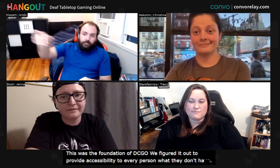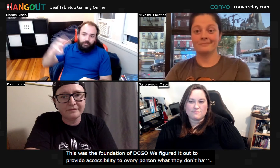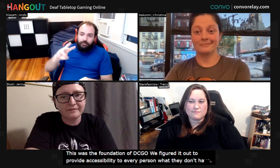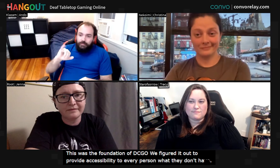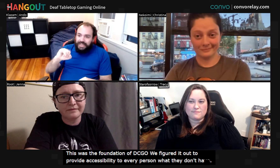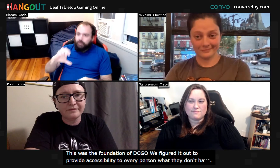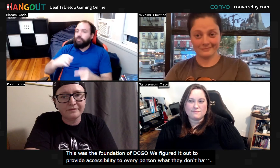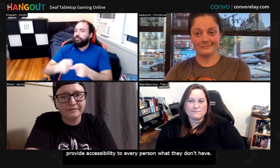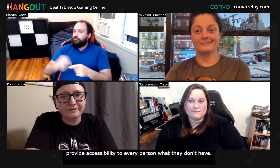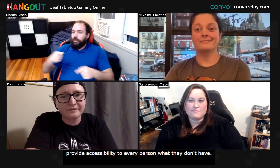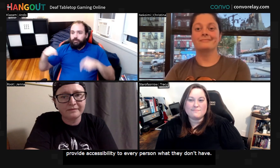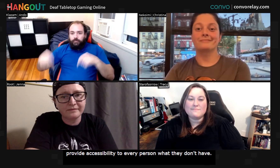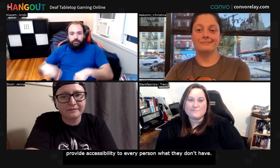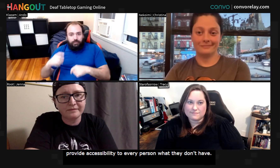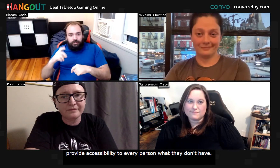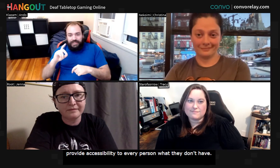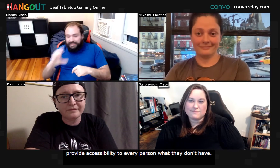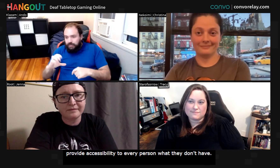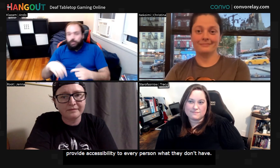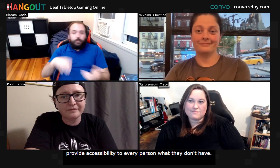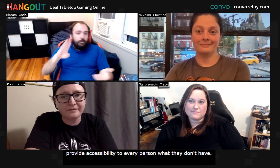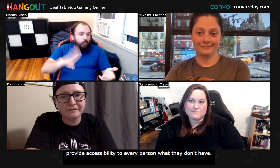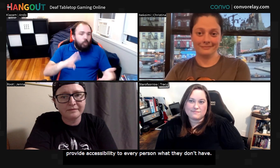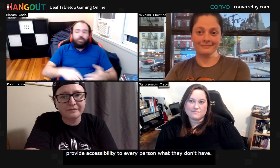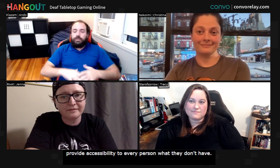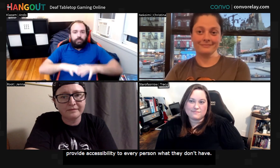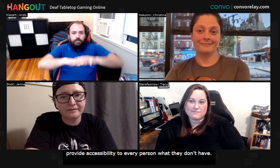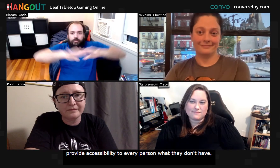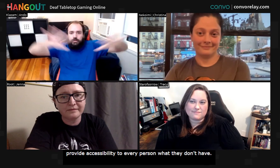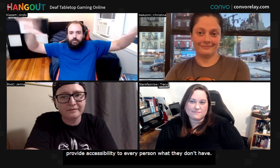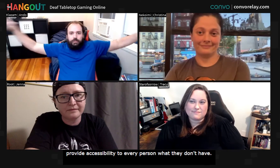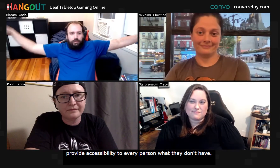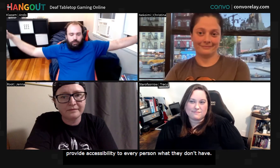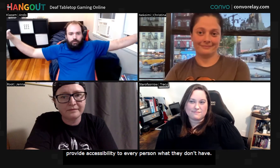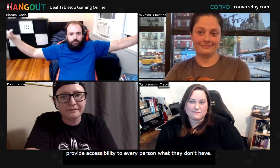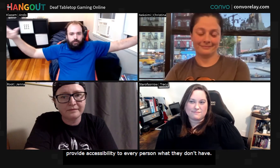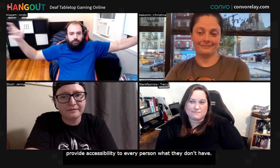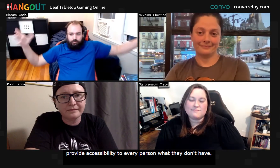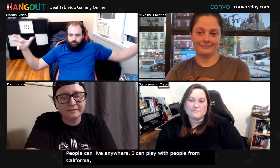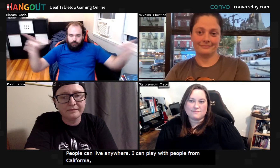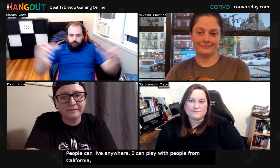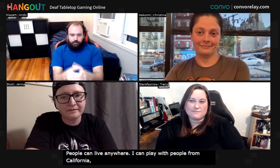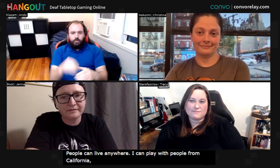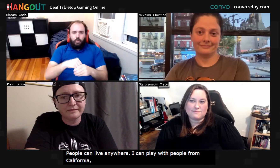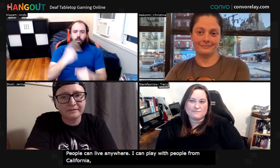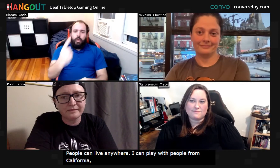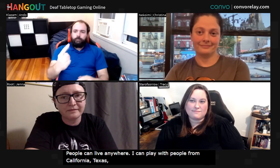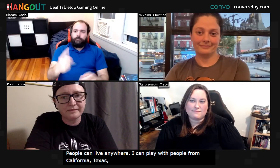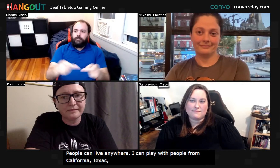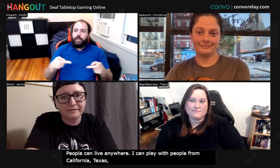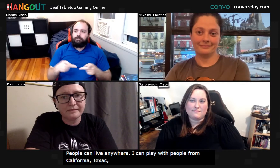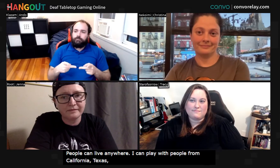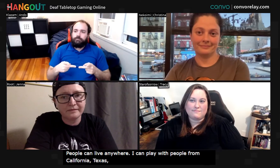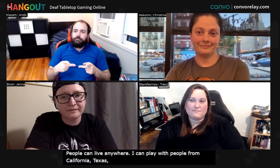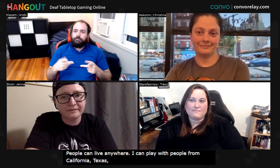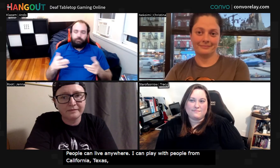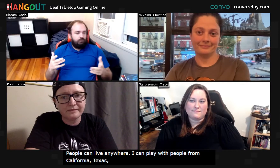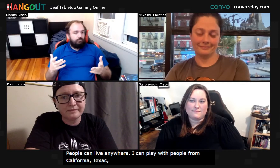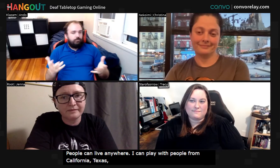Texas, Wisconsin, here in DC, Boston, all over the place. And so when we can all meet in one place